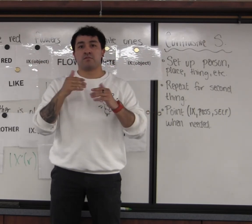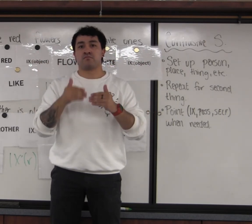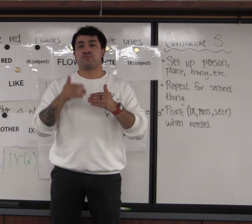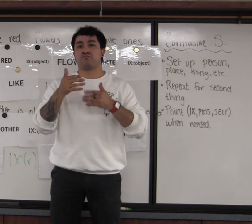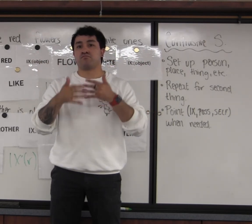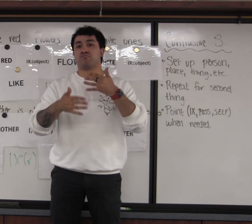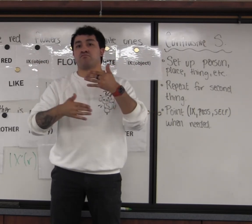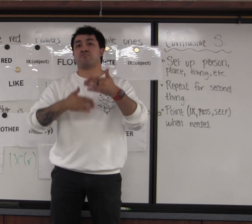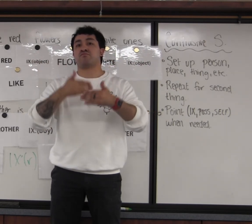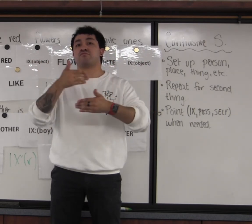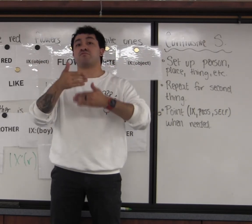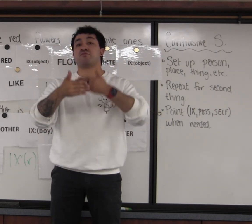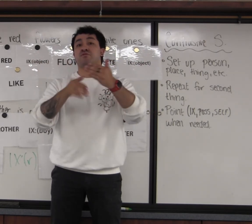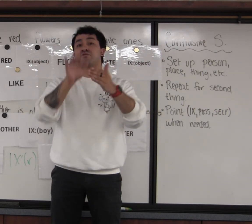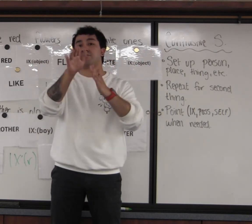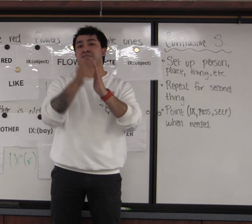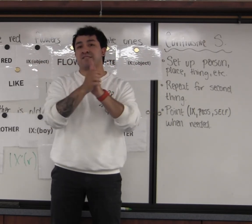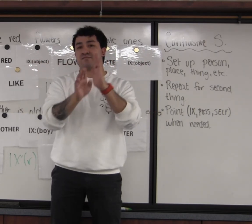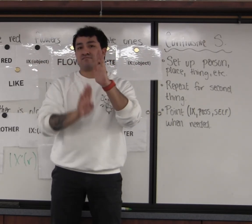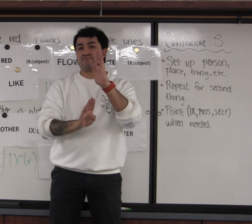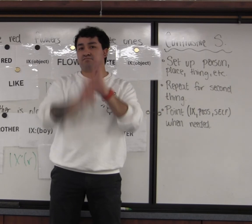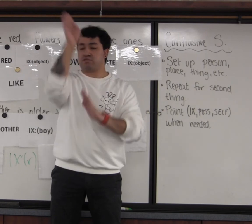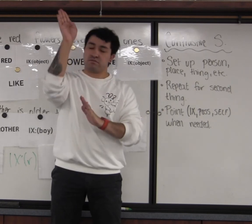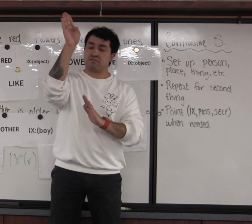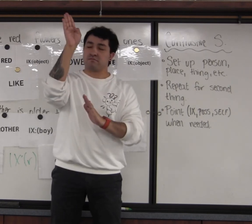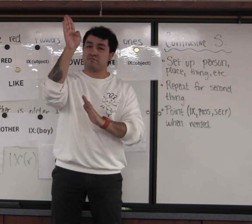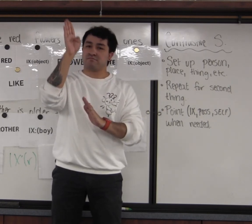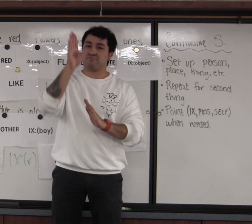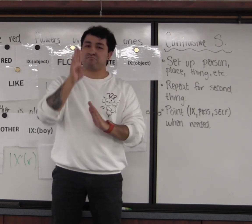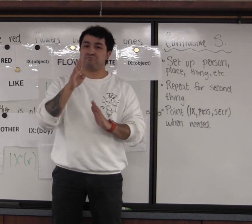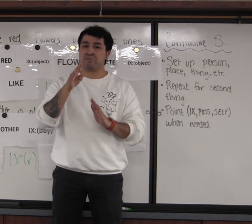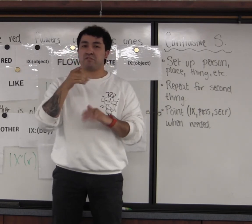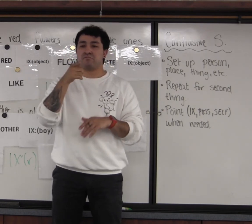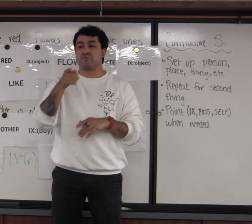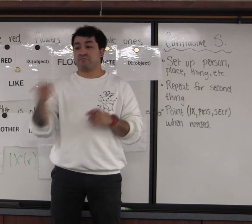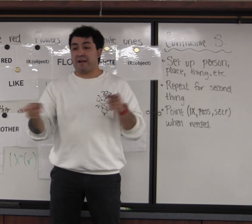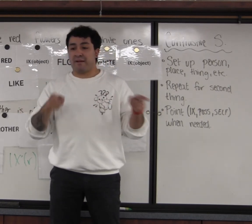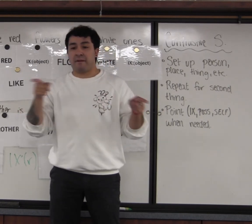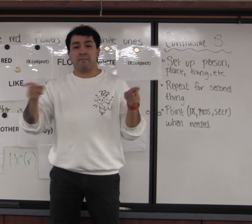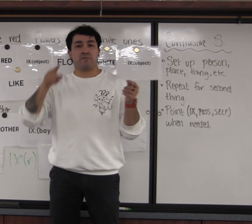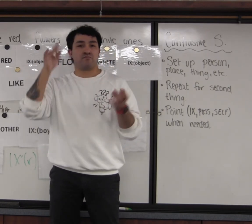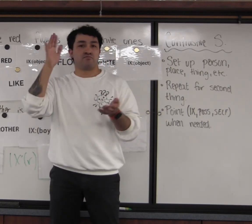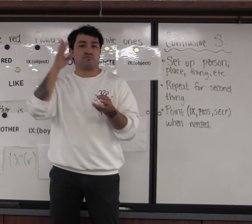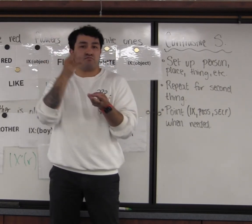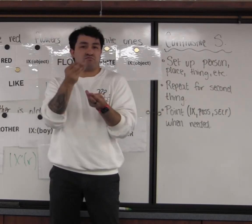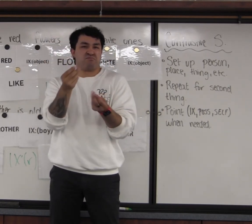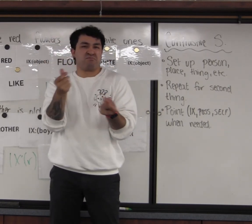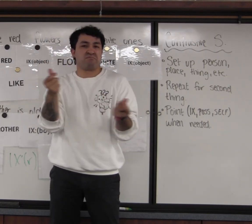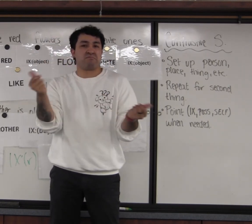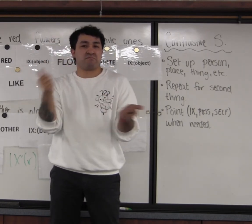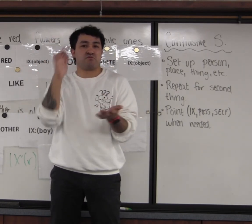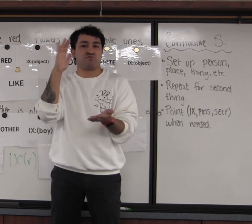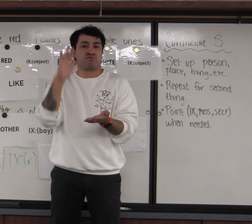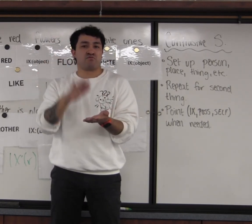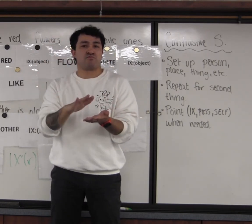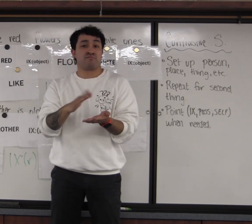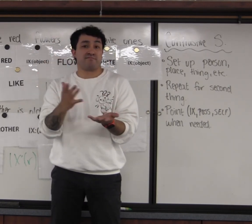develop, and as time goes on, maybe you might want to reduce the pointing, but we'll see. But at the beginning, always point.